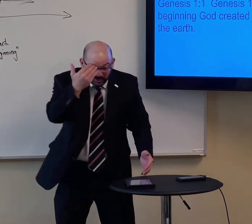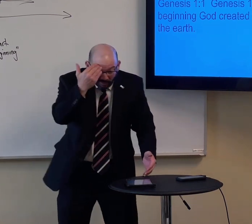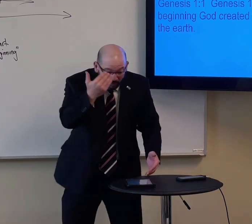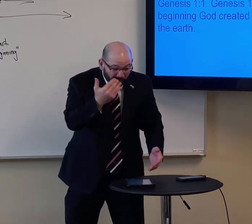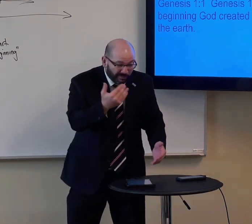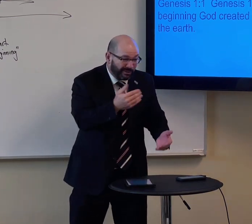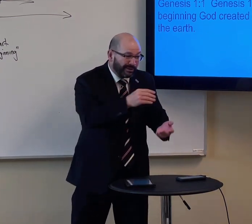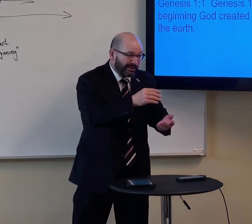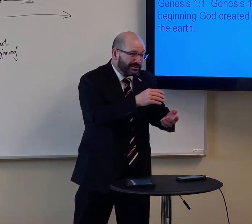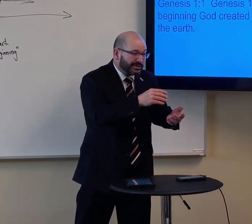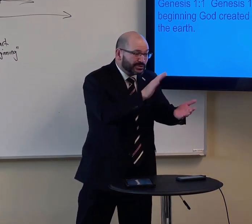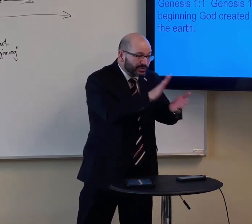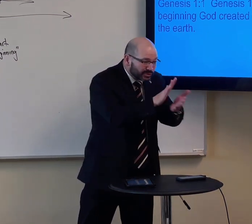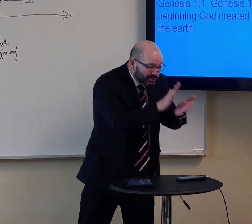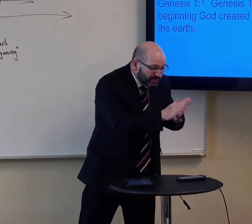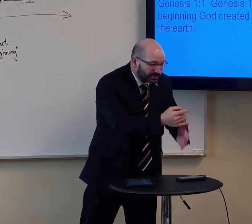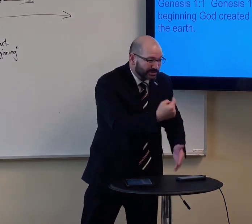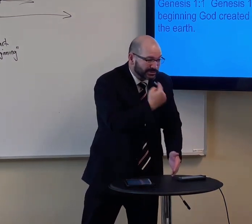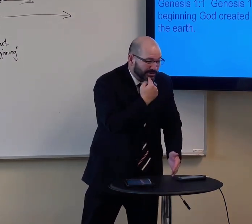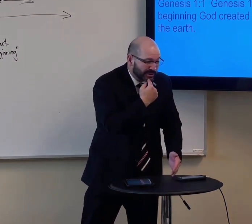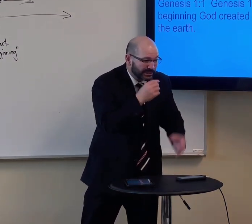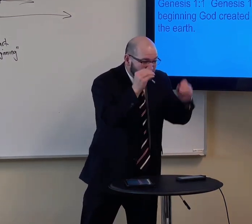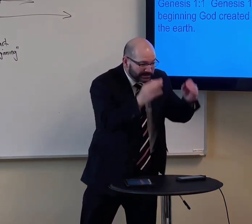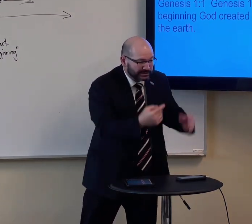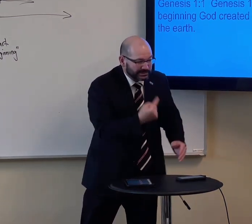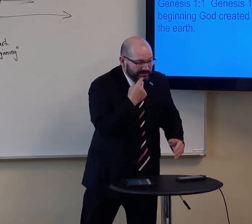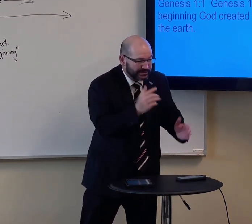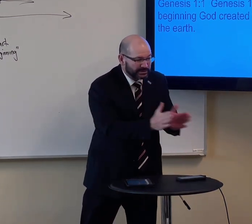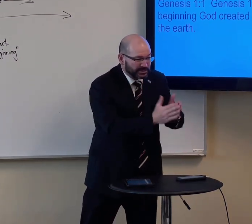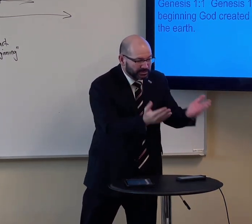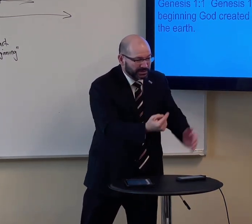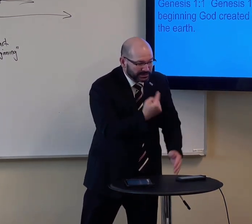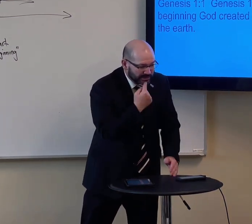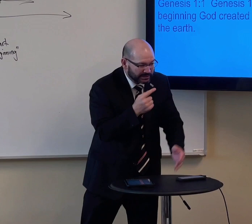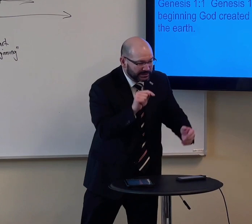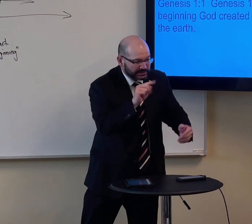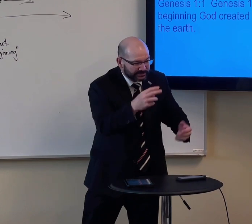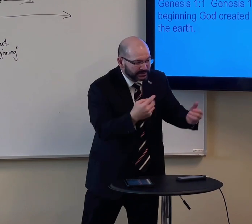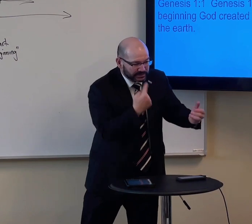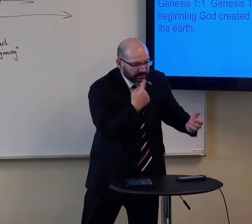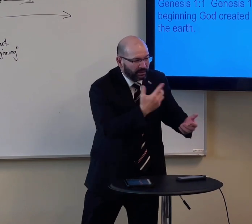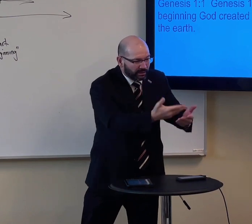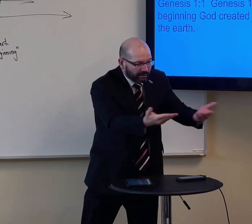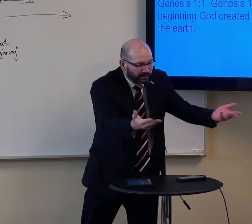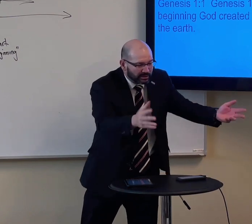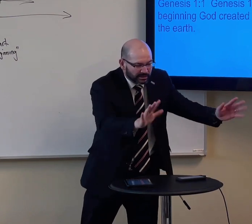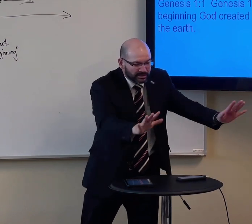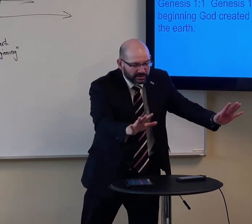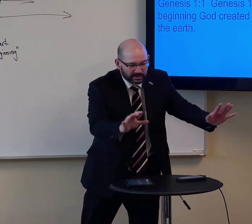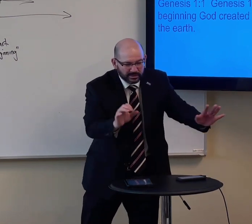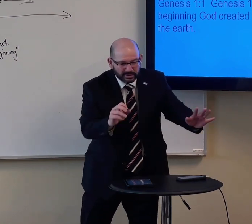you know, school says, teachers say this, the books say this. They all teach evolution.